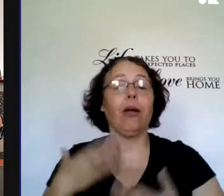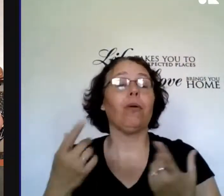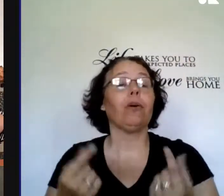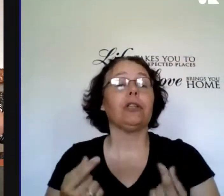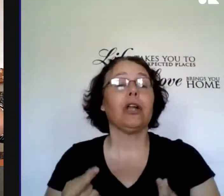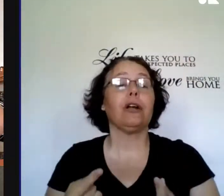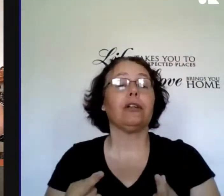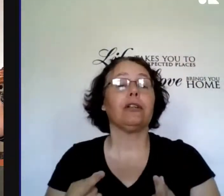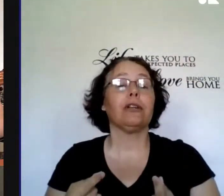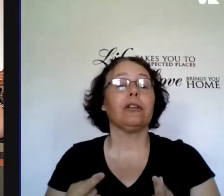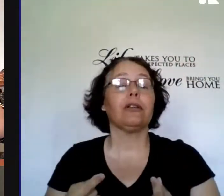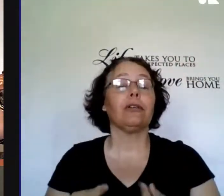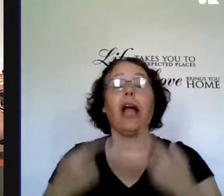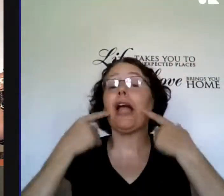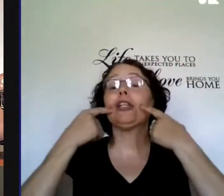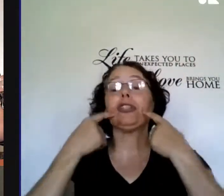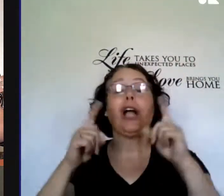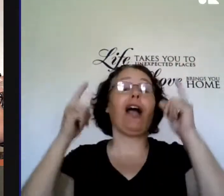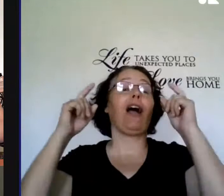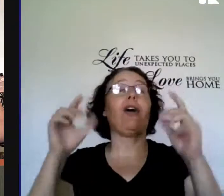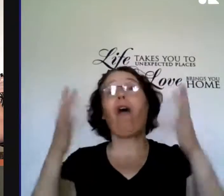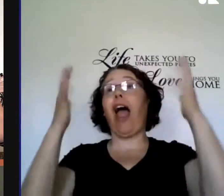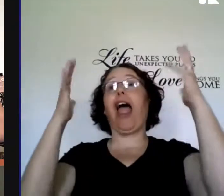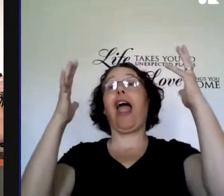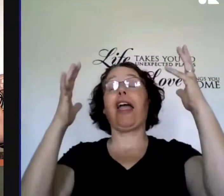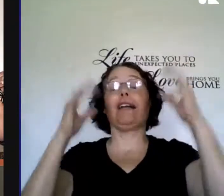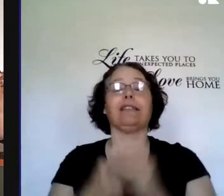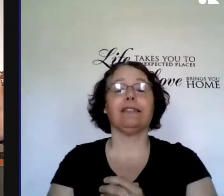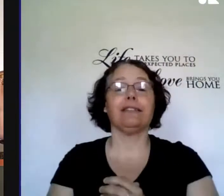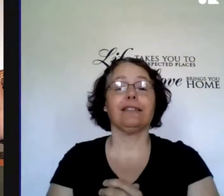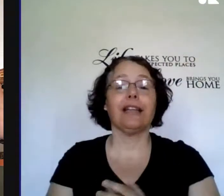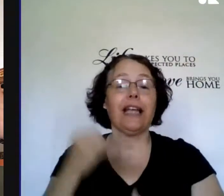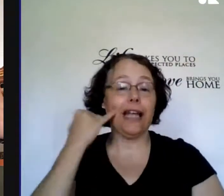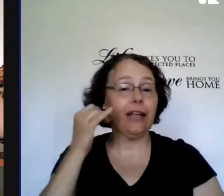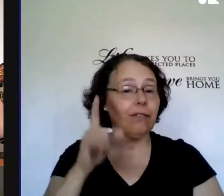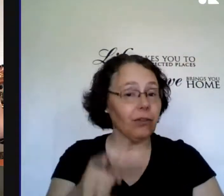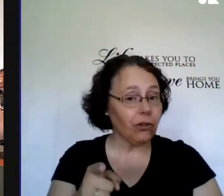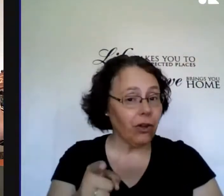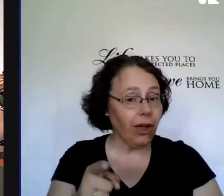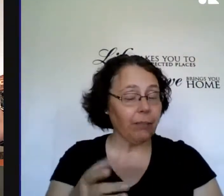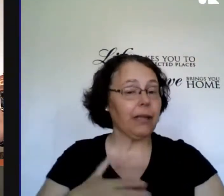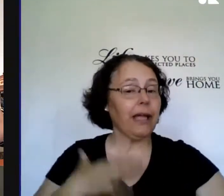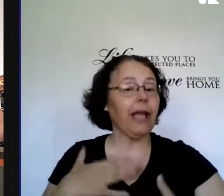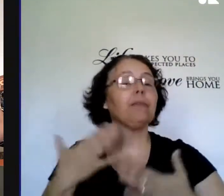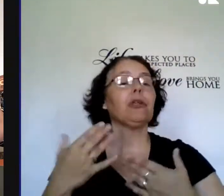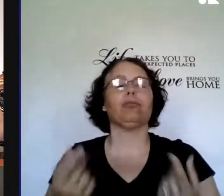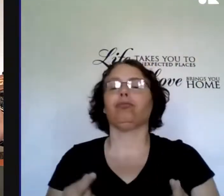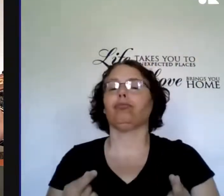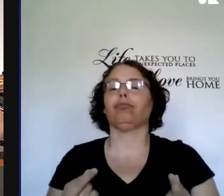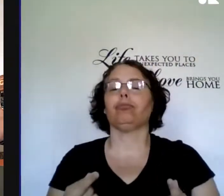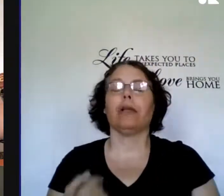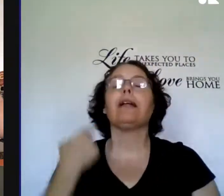you know it, shout, hooray, hooray! If you're happy and you know it, then